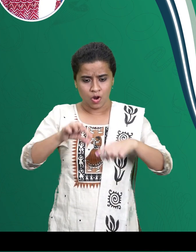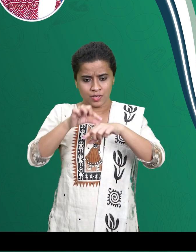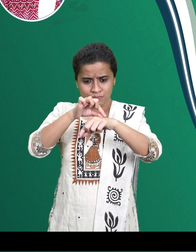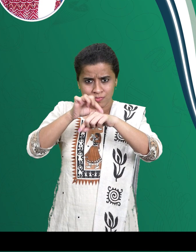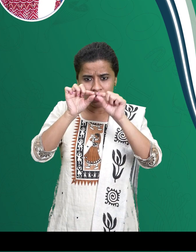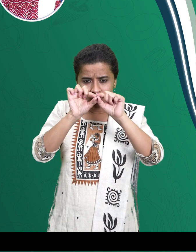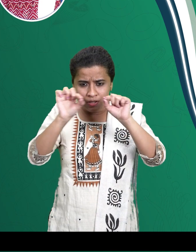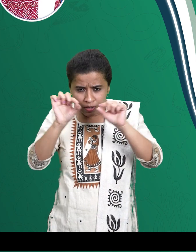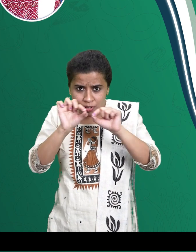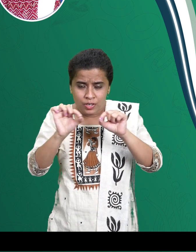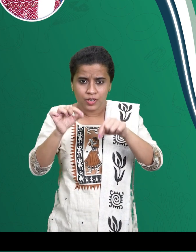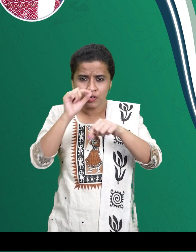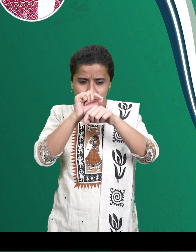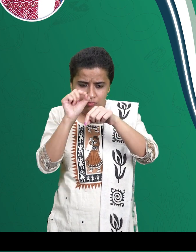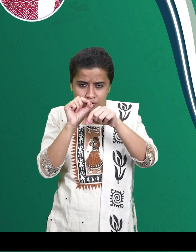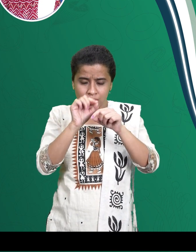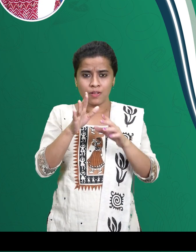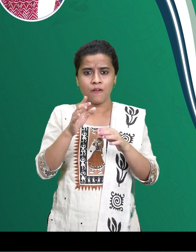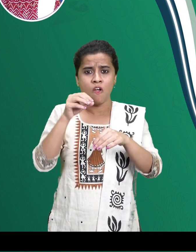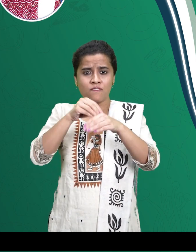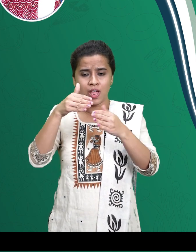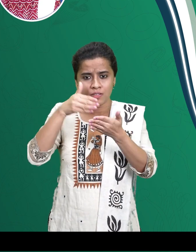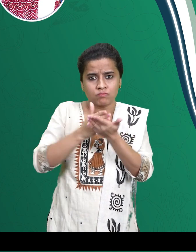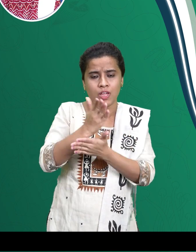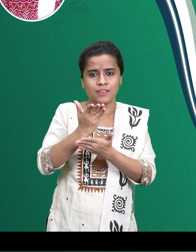where they could go.